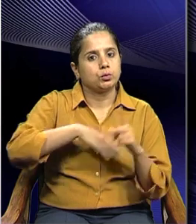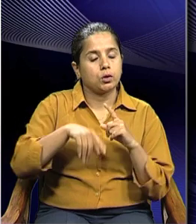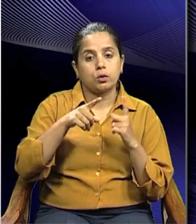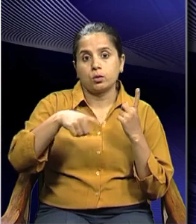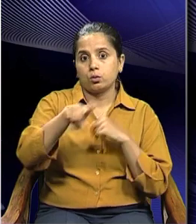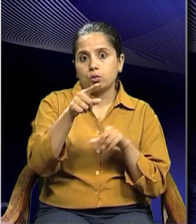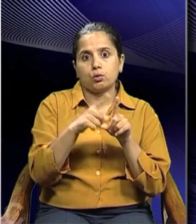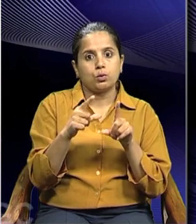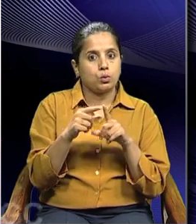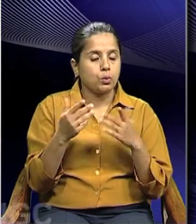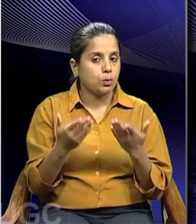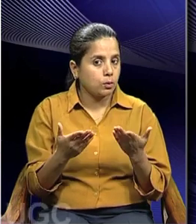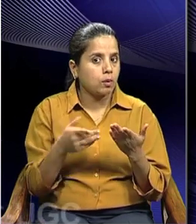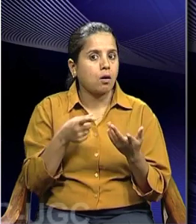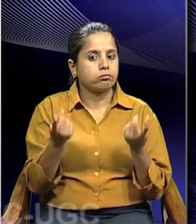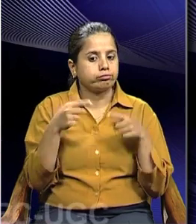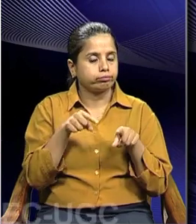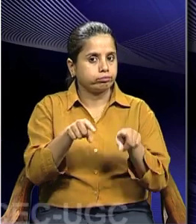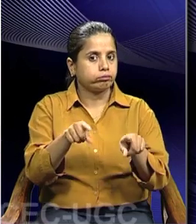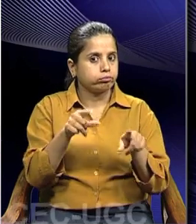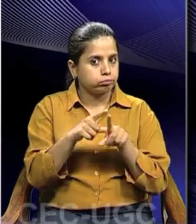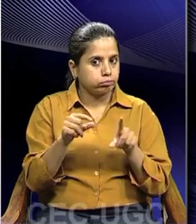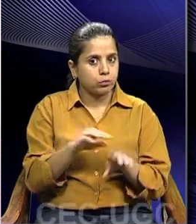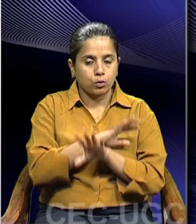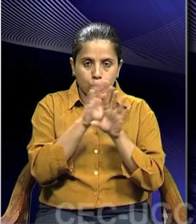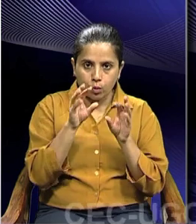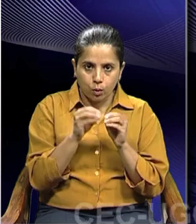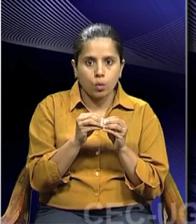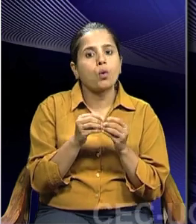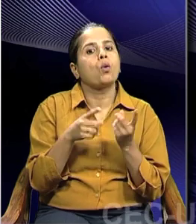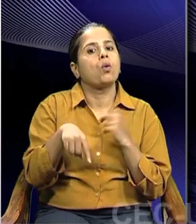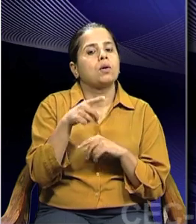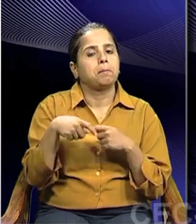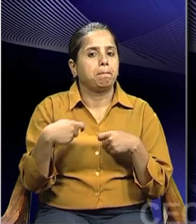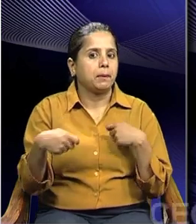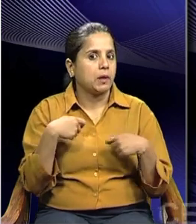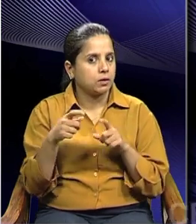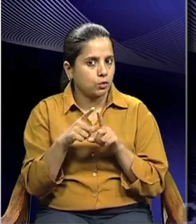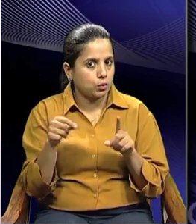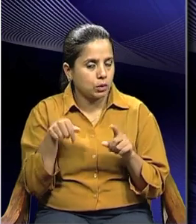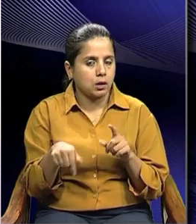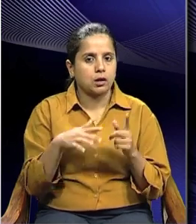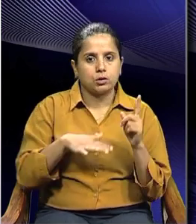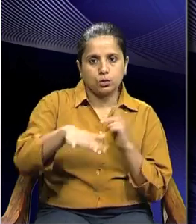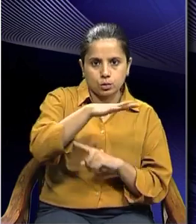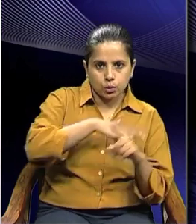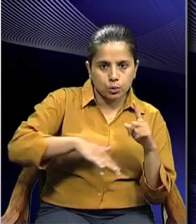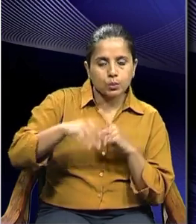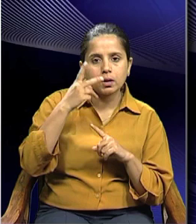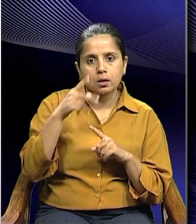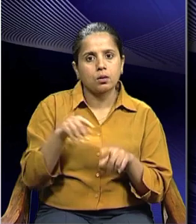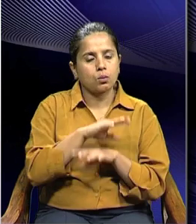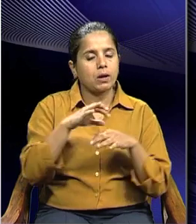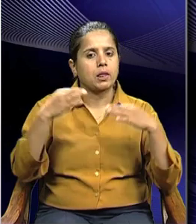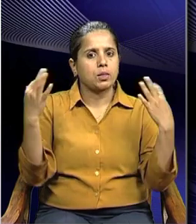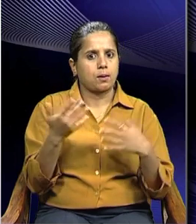are doing the alignment of the entire operational aspect of business to a situation which is completely